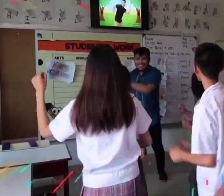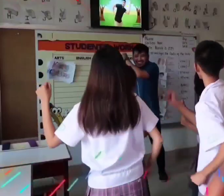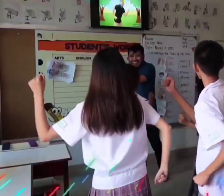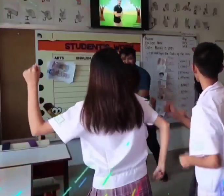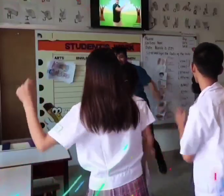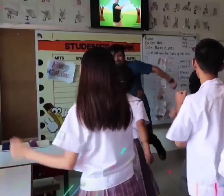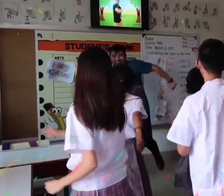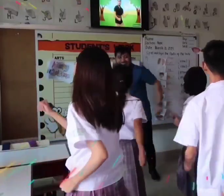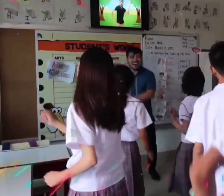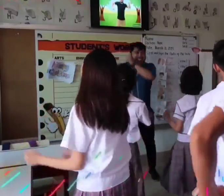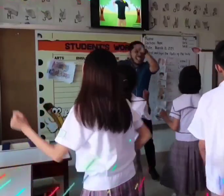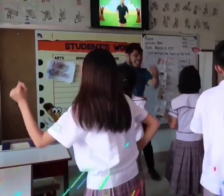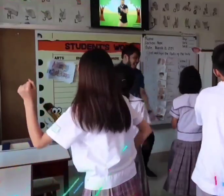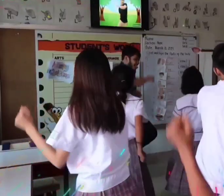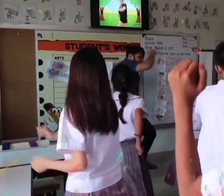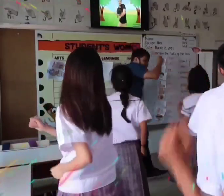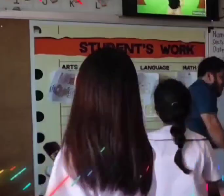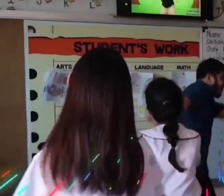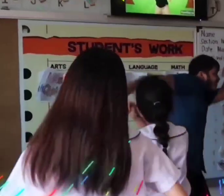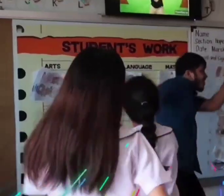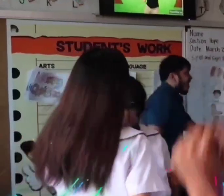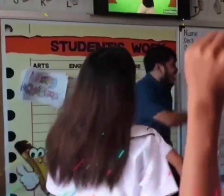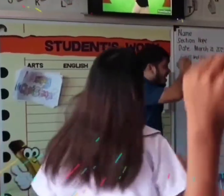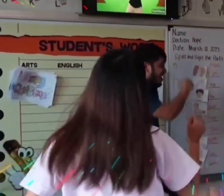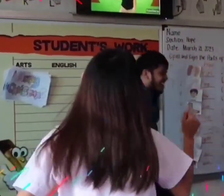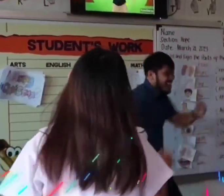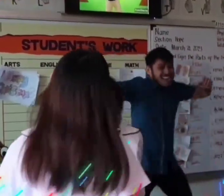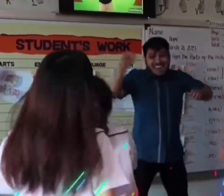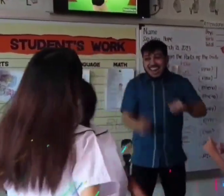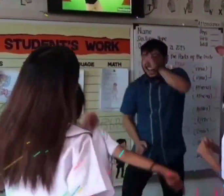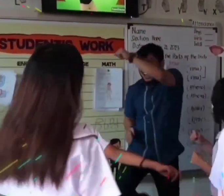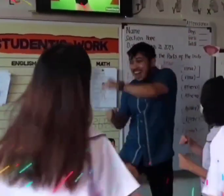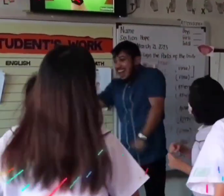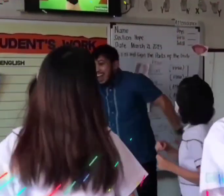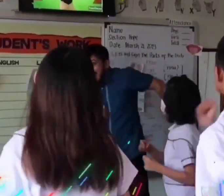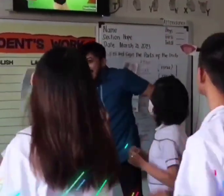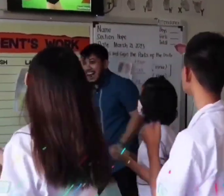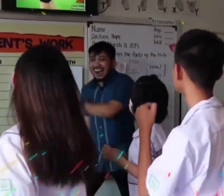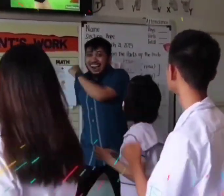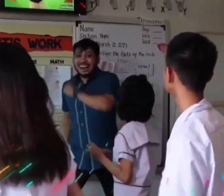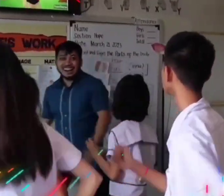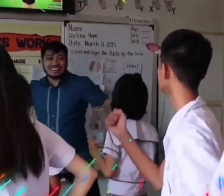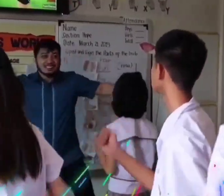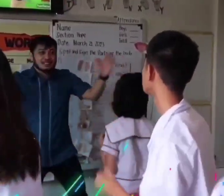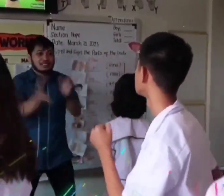Let's just all march. March, march, march. Get your body touched.